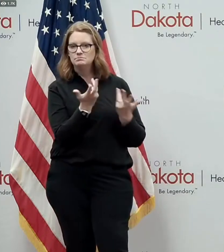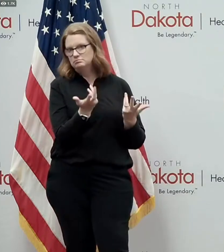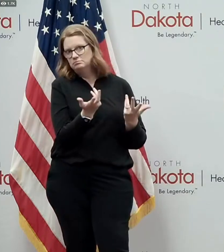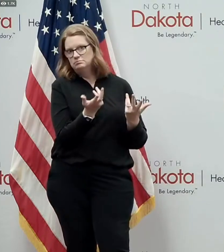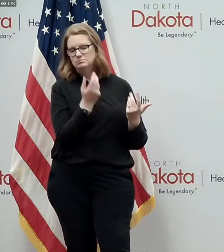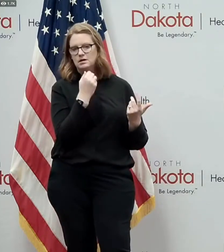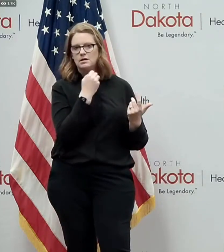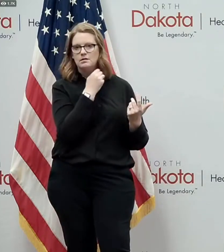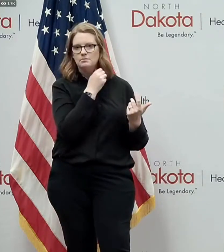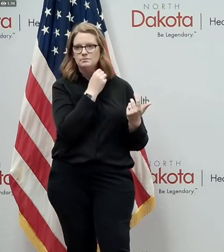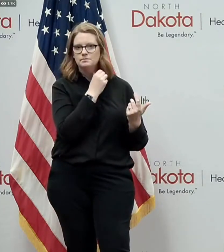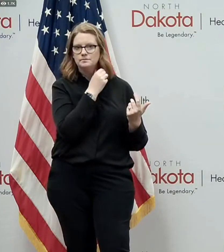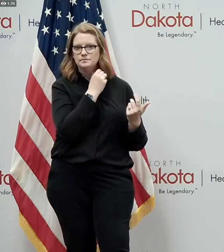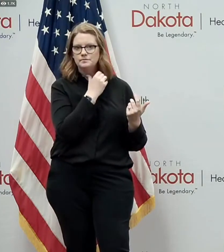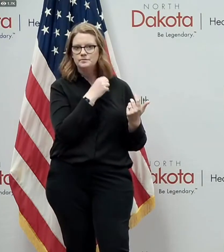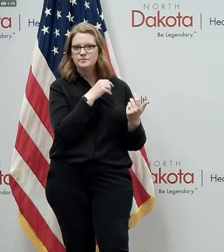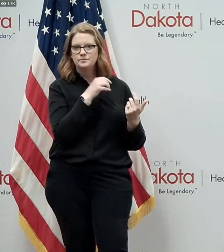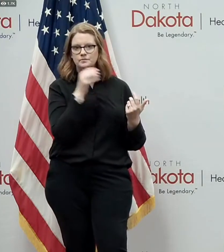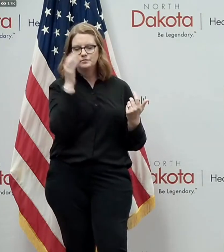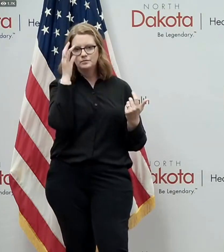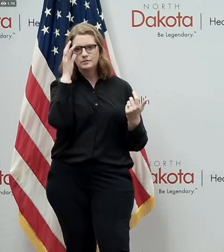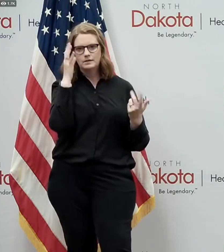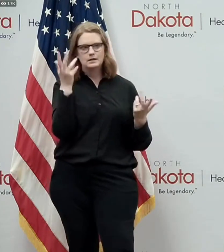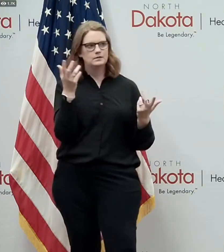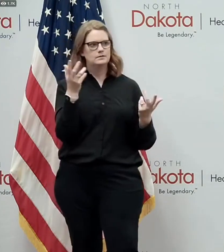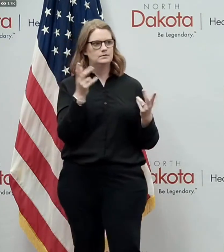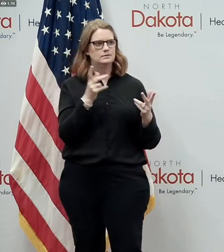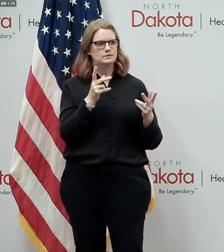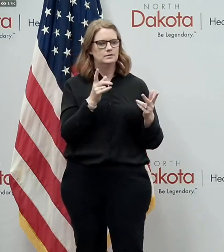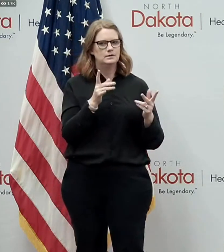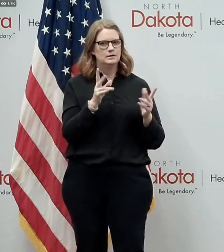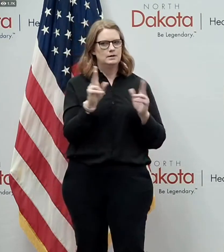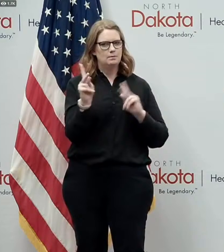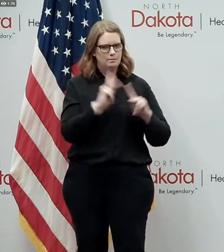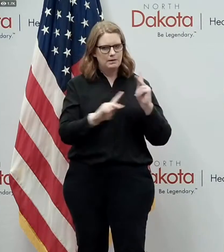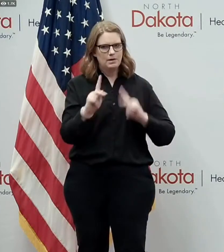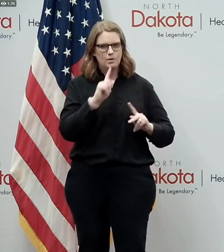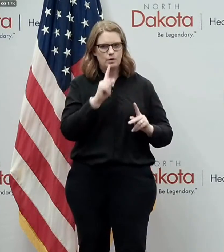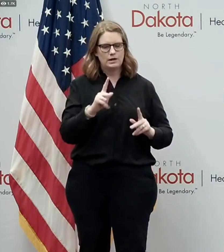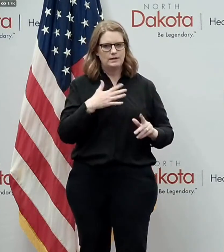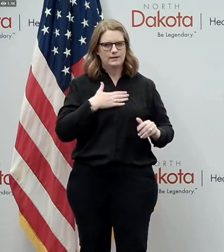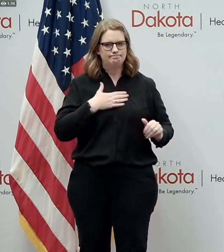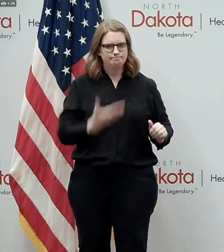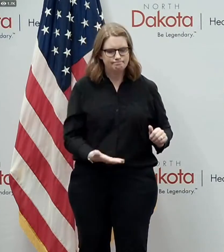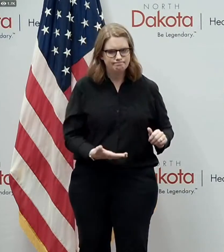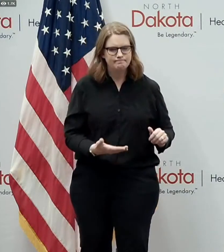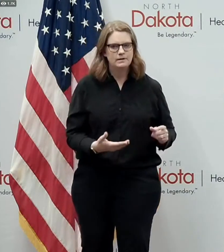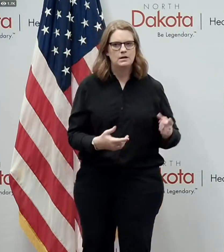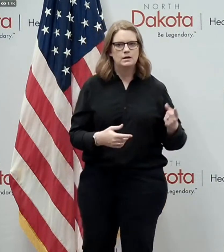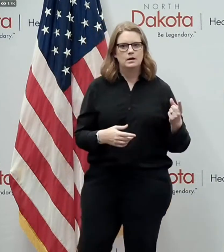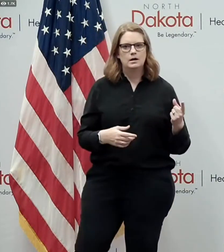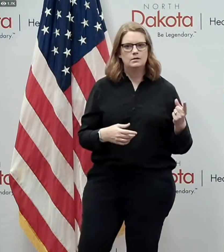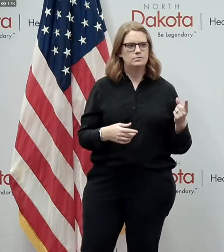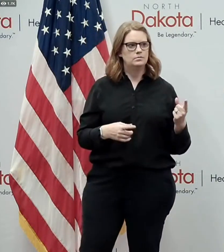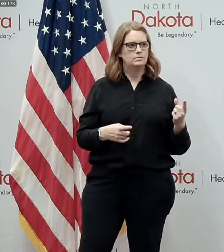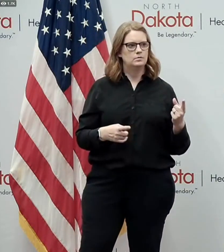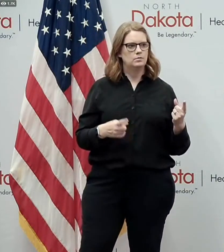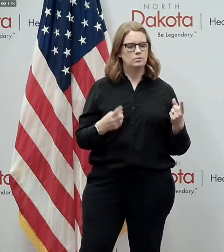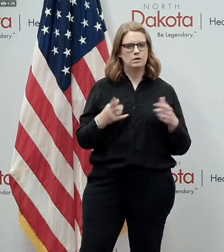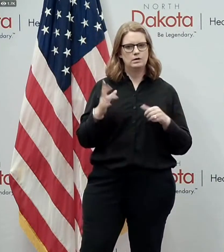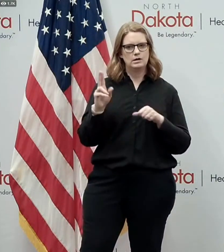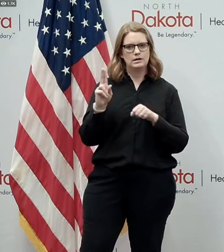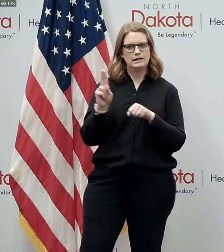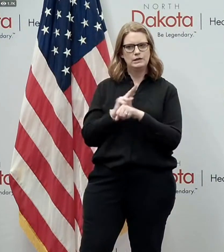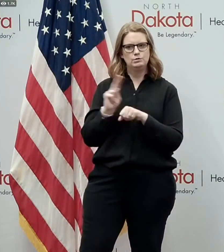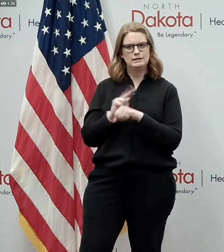of, we're not, people are very forgiving right now. I saw one that was well used, and it was using